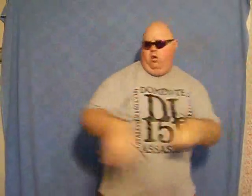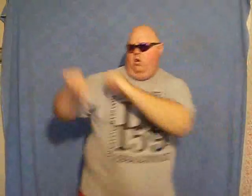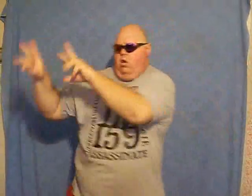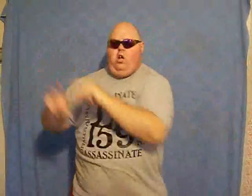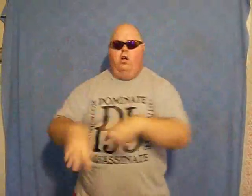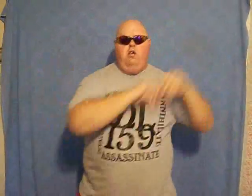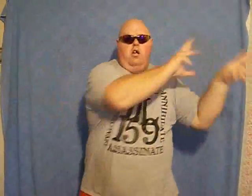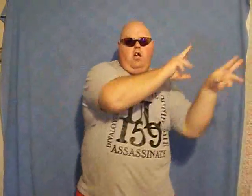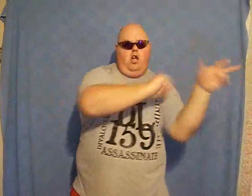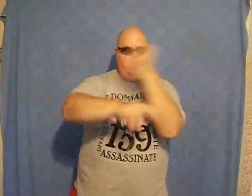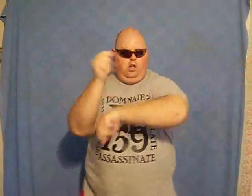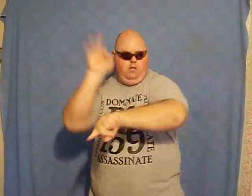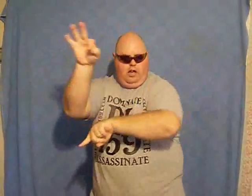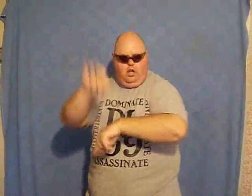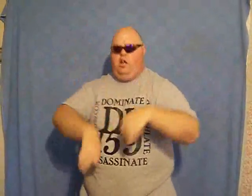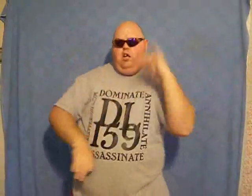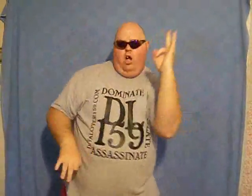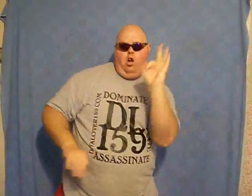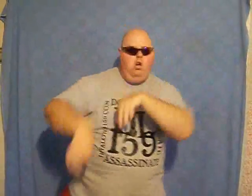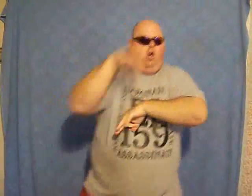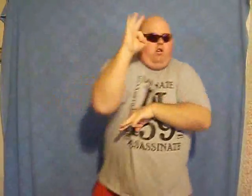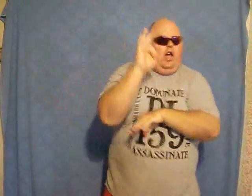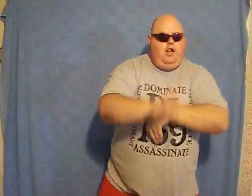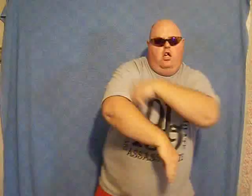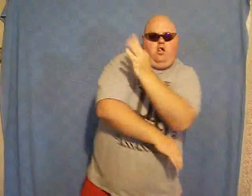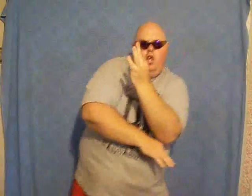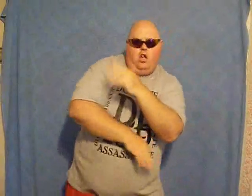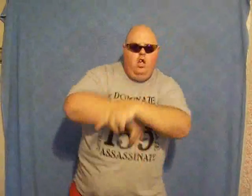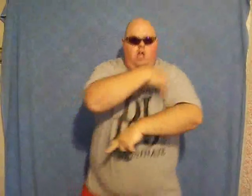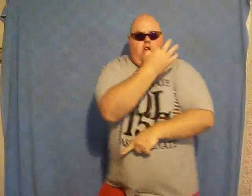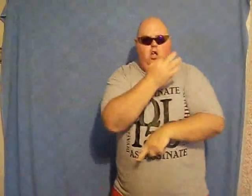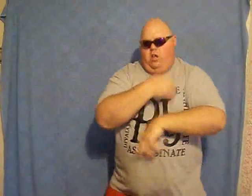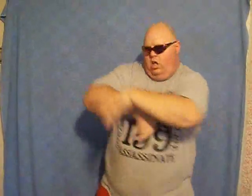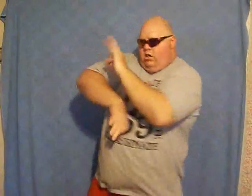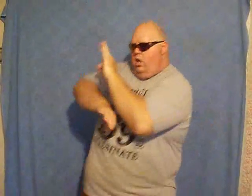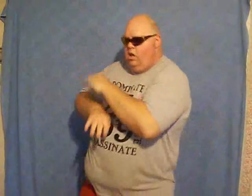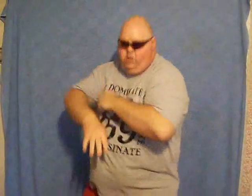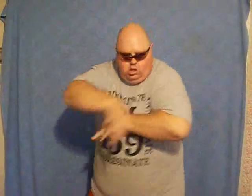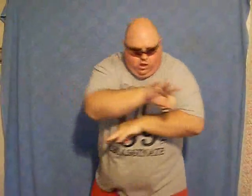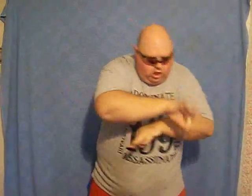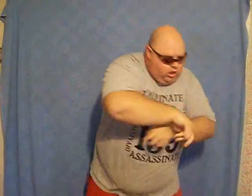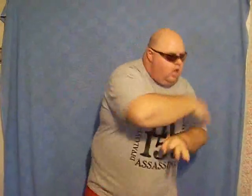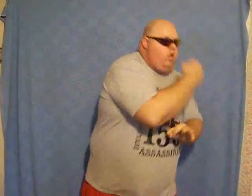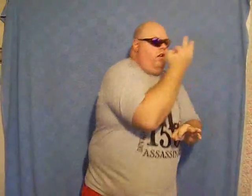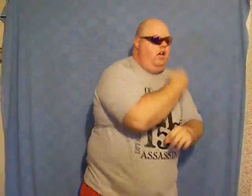and you know it, baby. Chiappetta. Long Island iced tea. Long Island iced tea. Michael